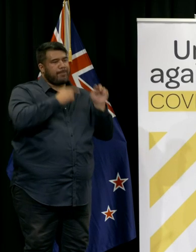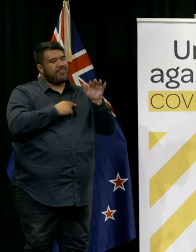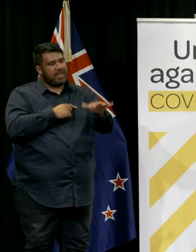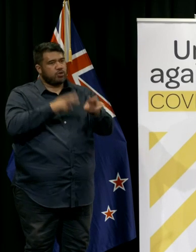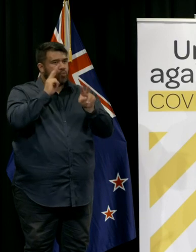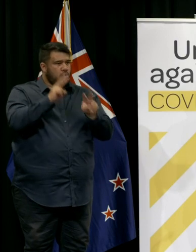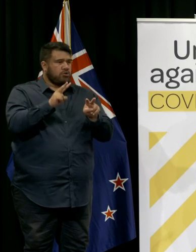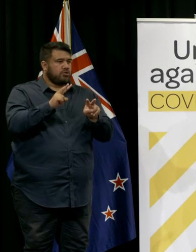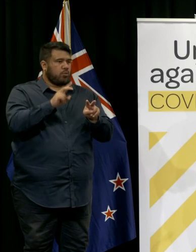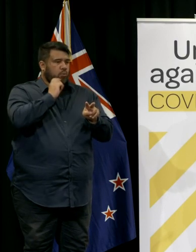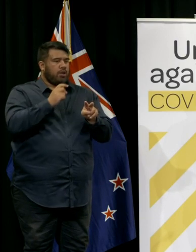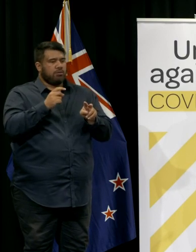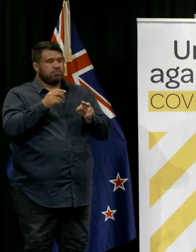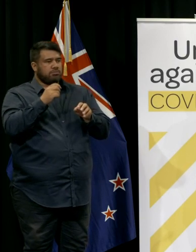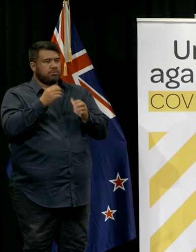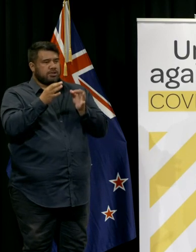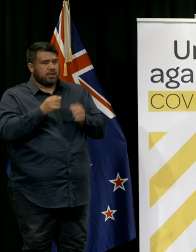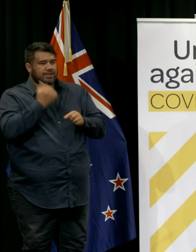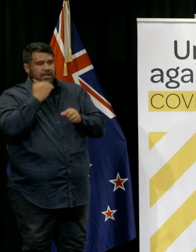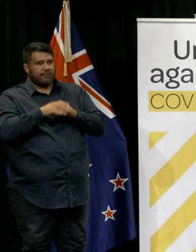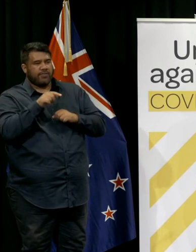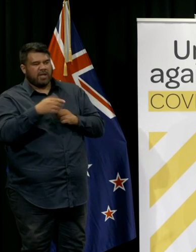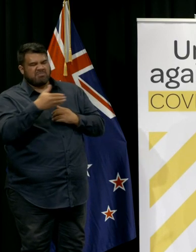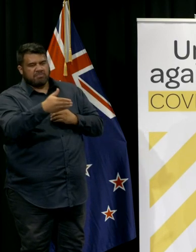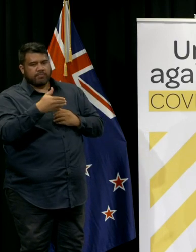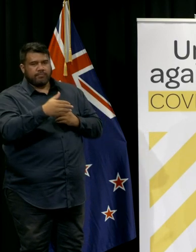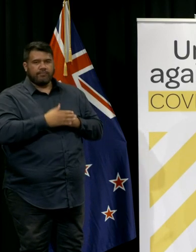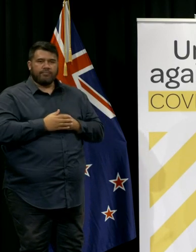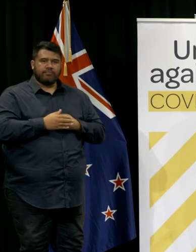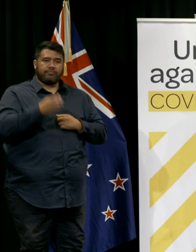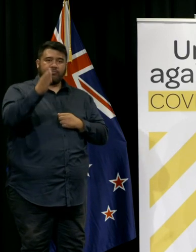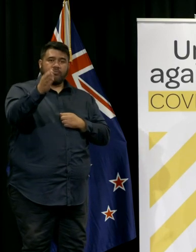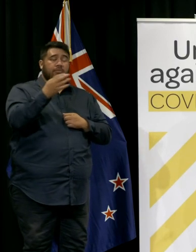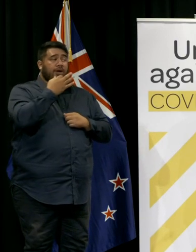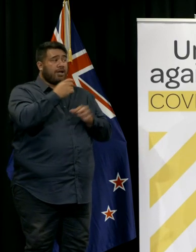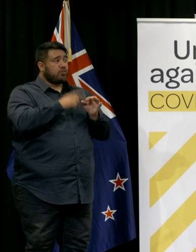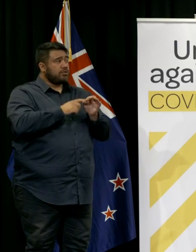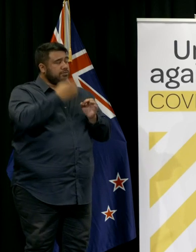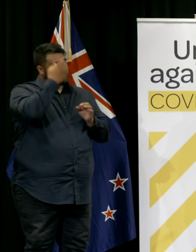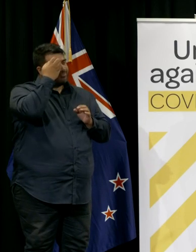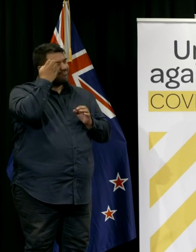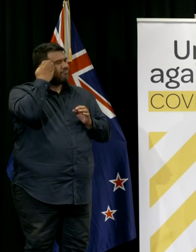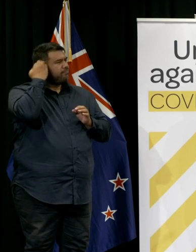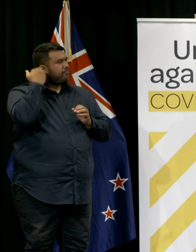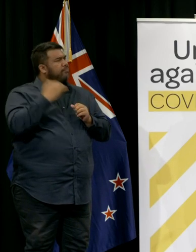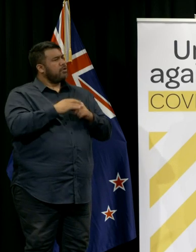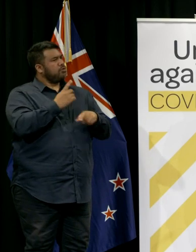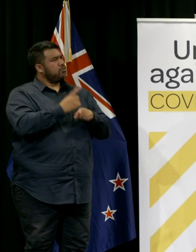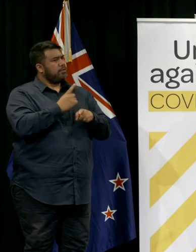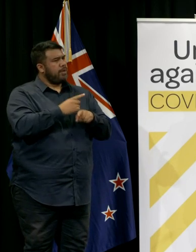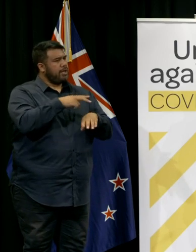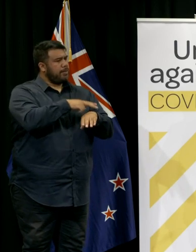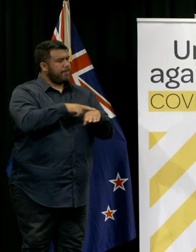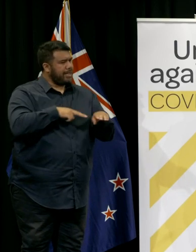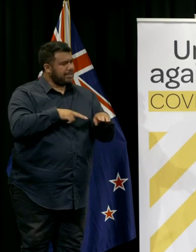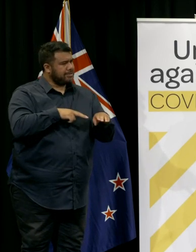plea? That's not a matter for me to talk to. Has this taken any stress or pressure off police into, you mentioned the